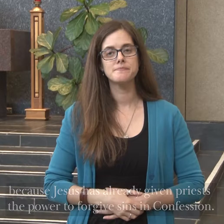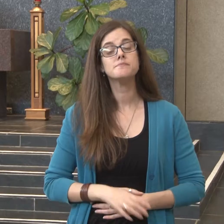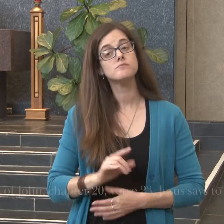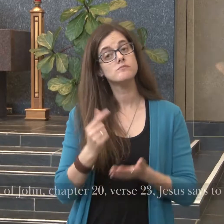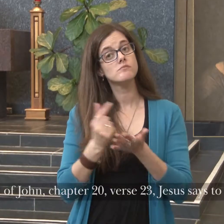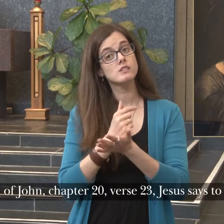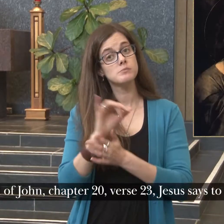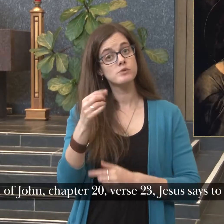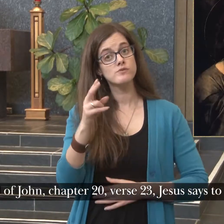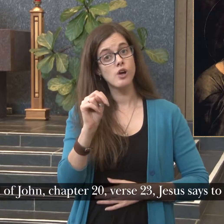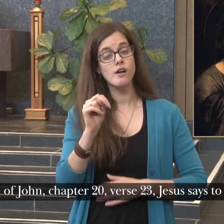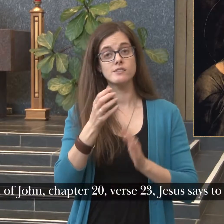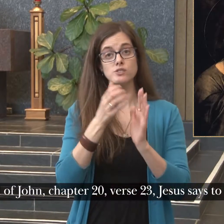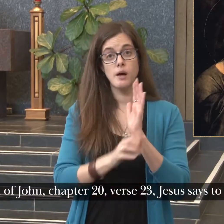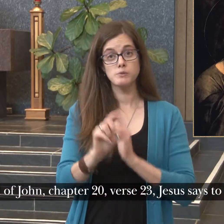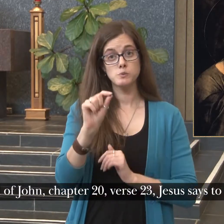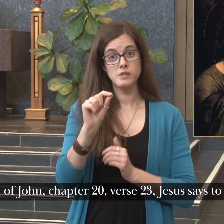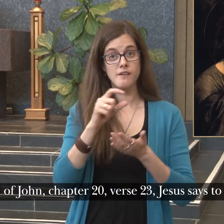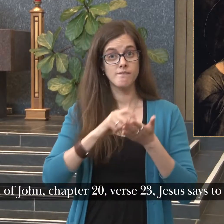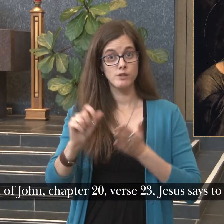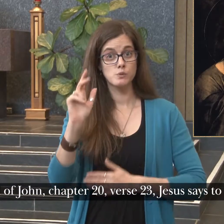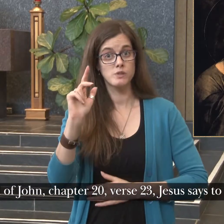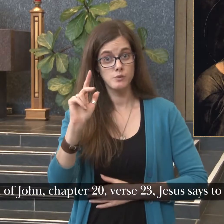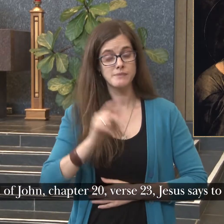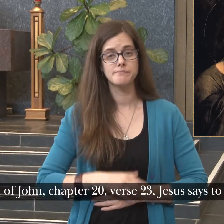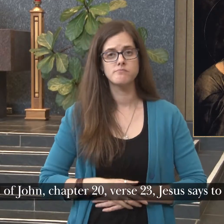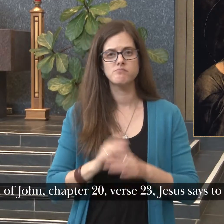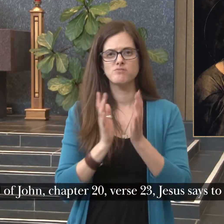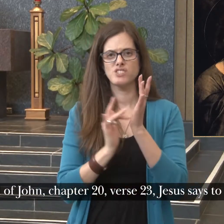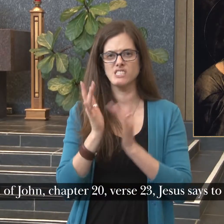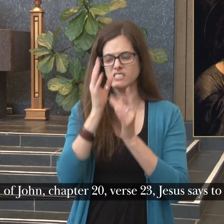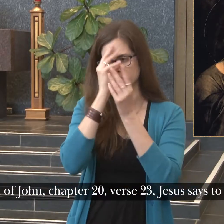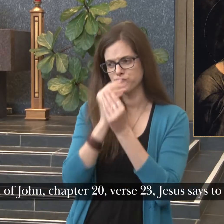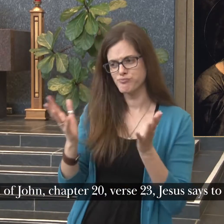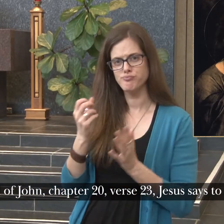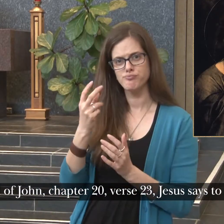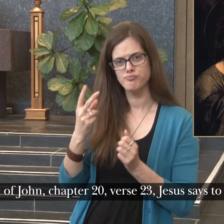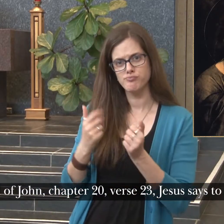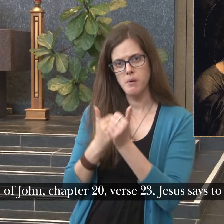In the Gospel of John, chapter 20, verse 23, Jesus says to his apostles,